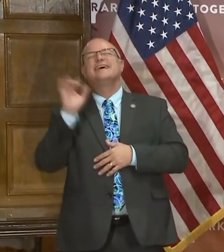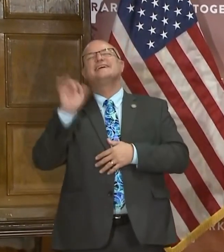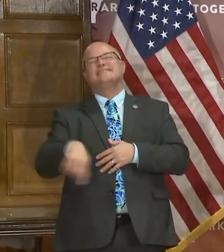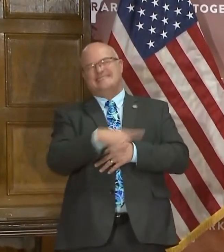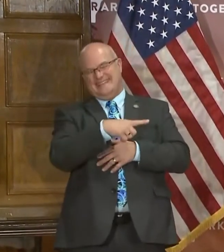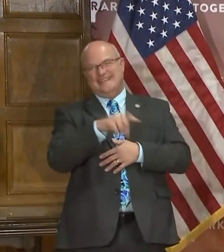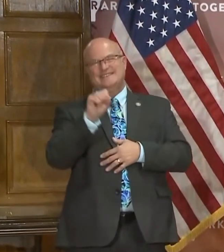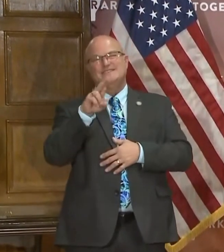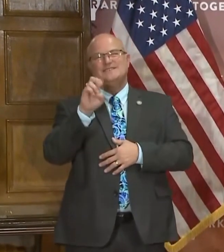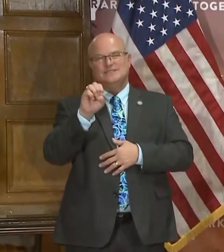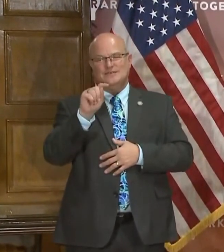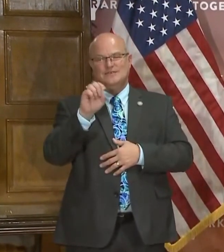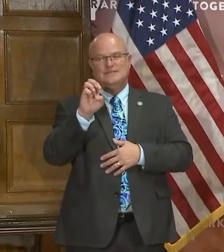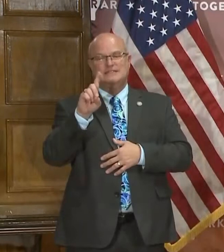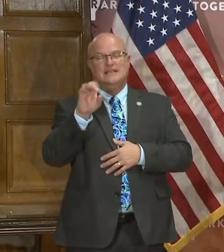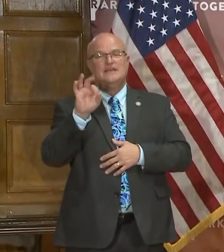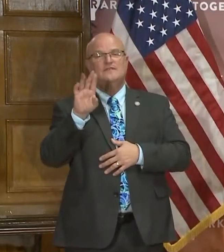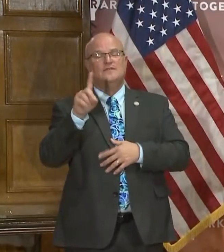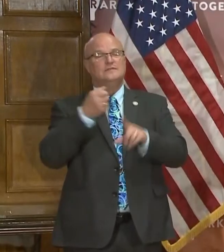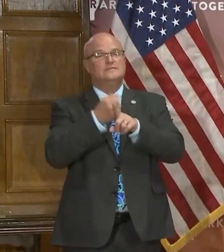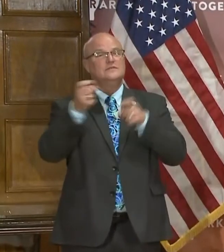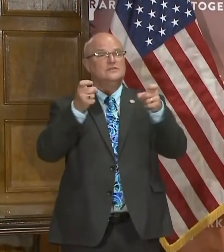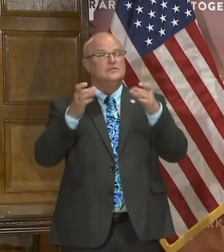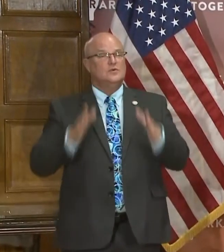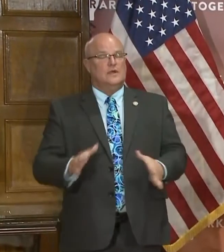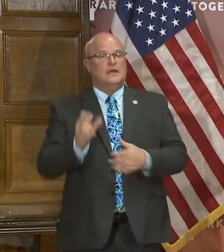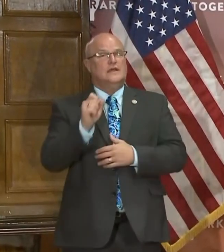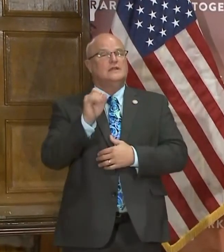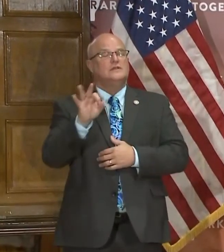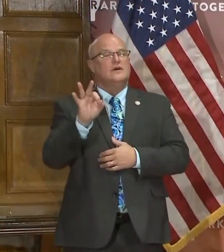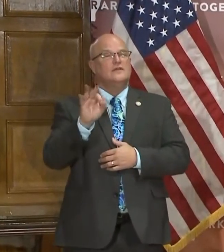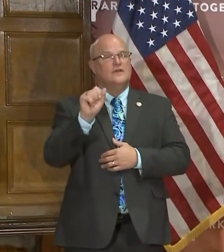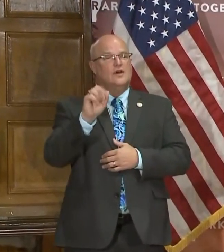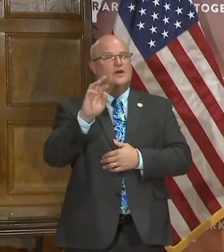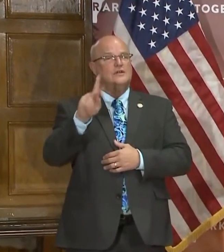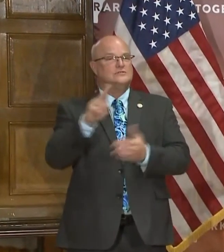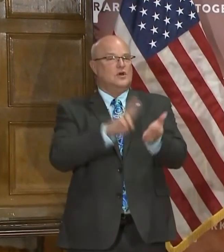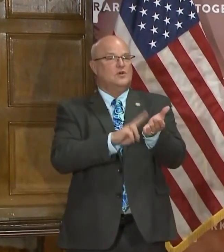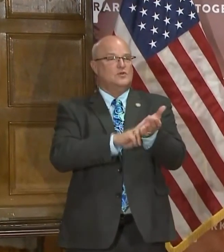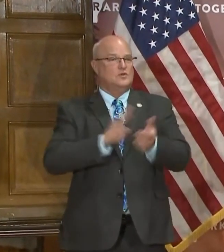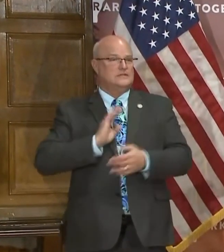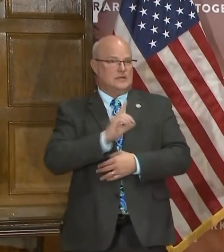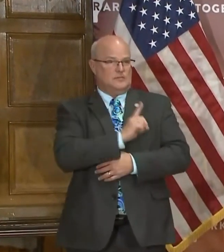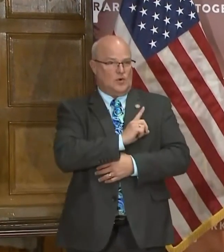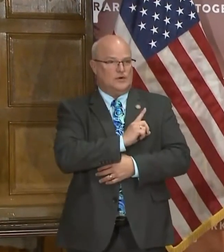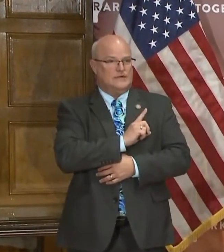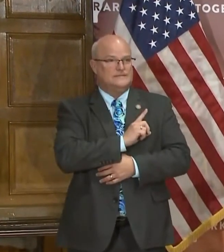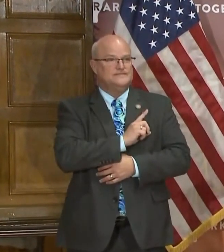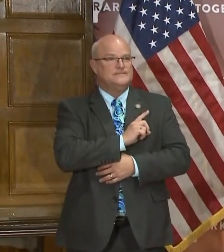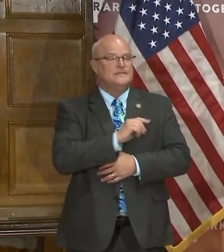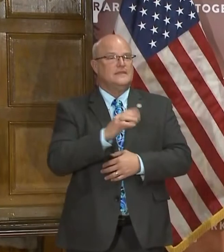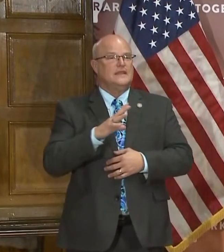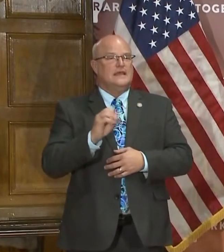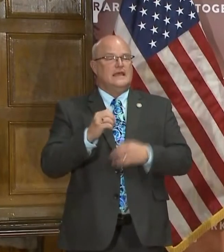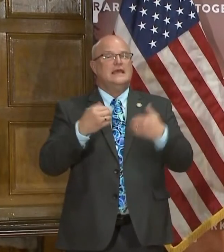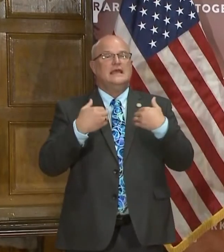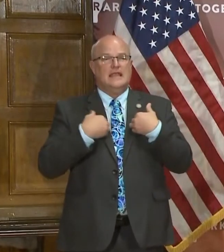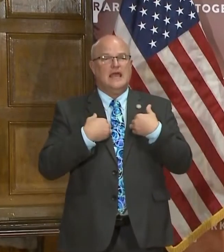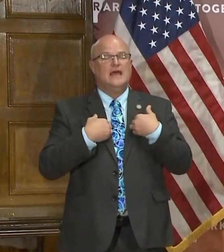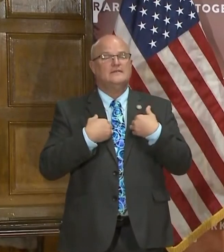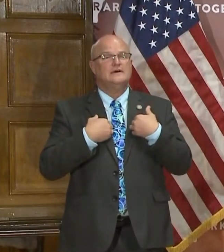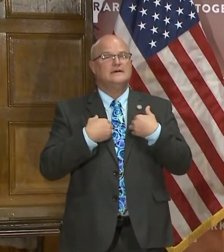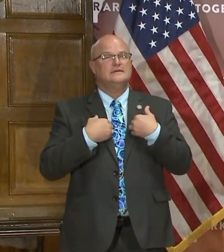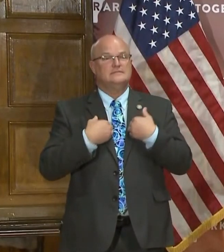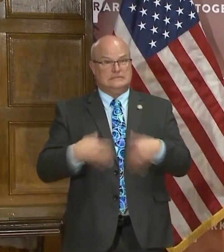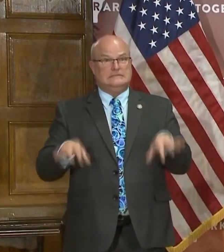There's Sue Tedford, who is the director of the Arkansas Nursing Board, and have a